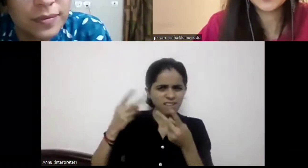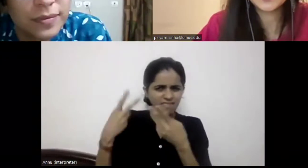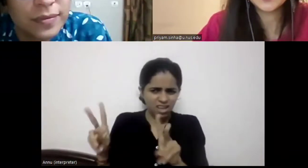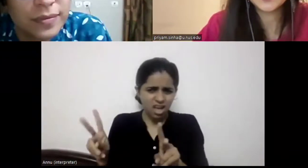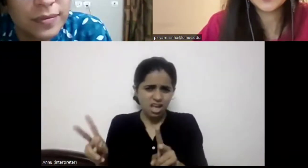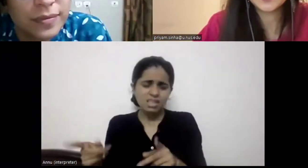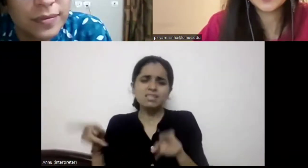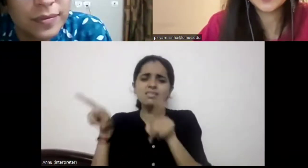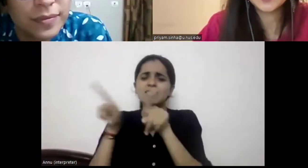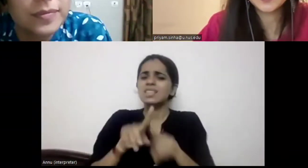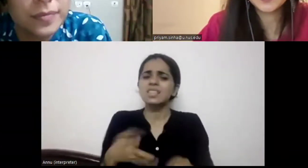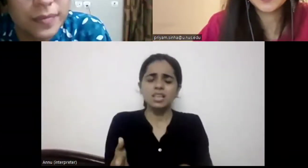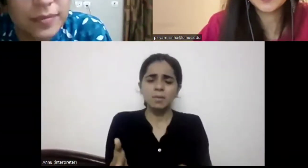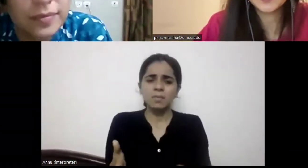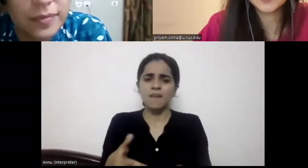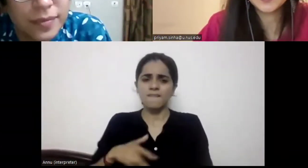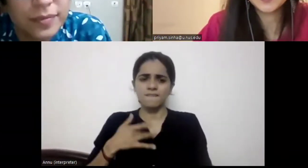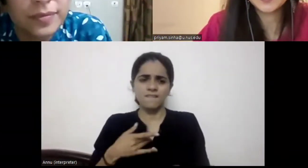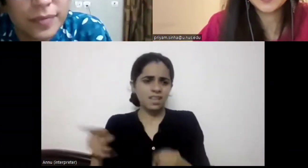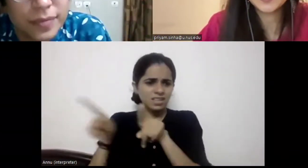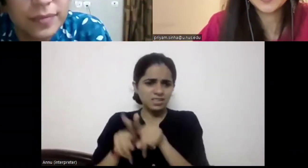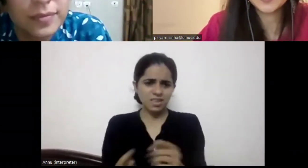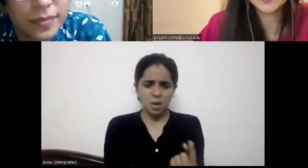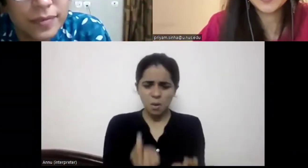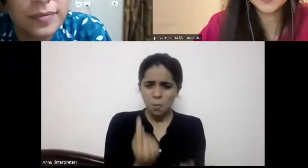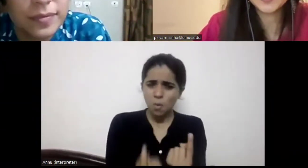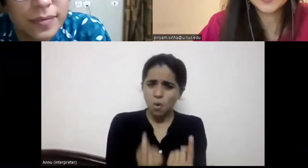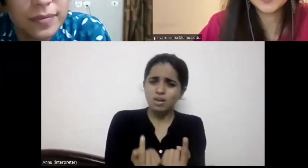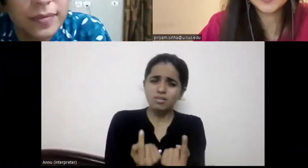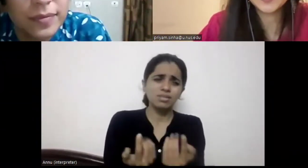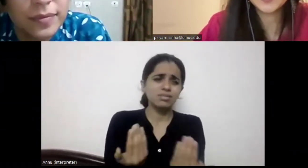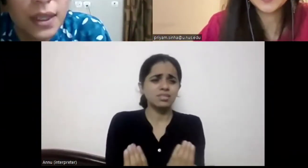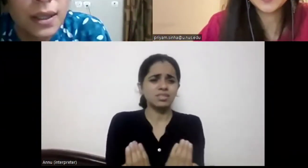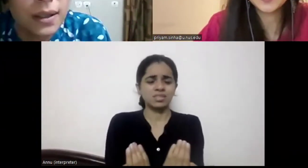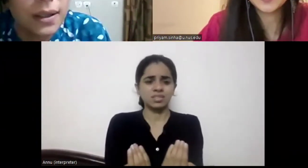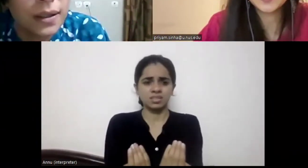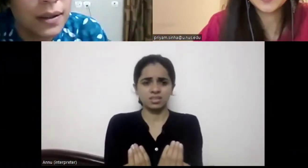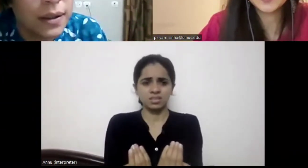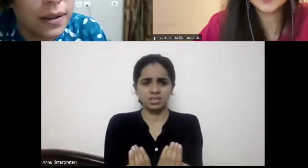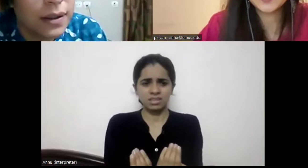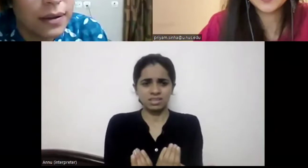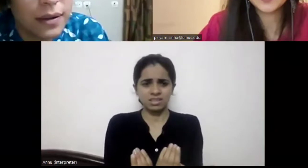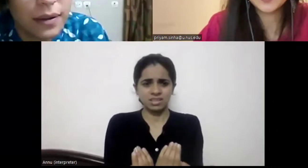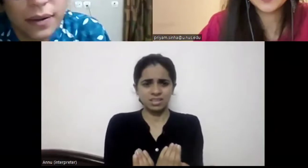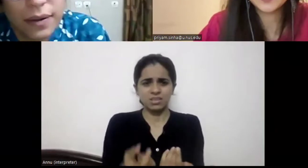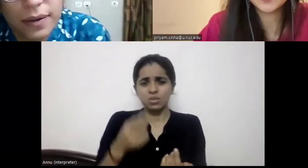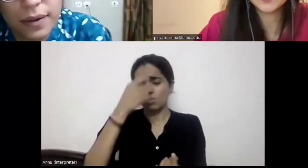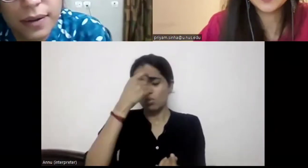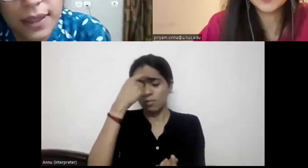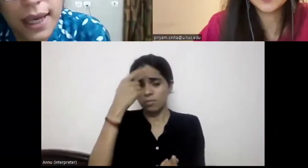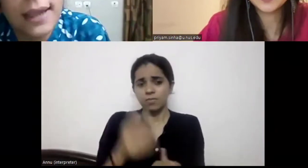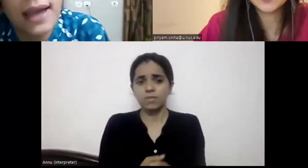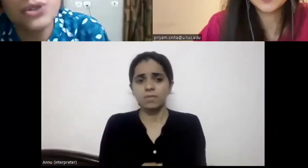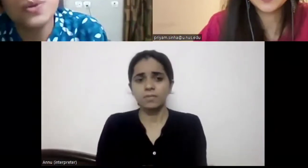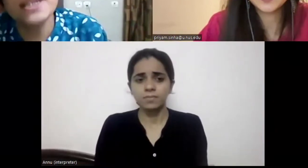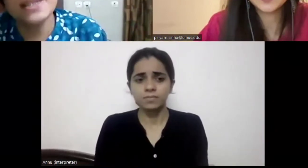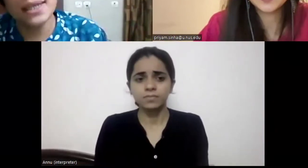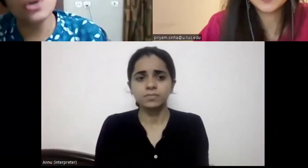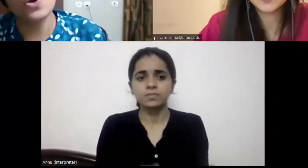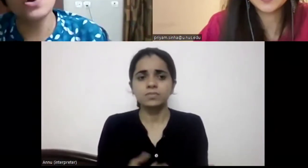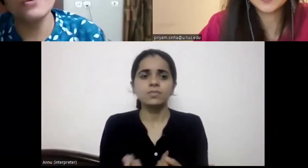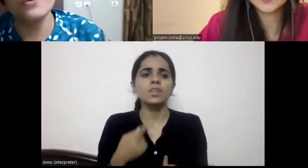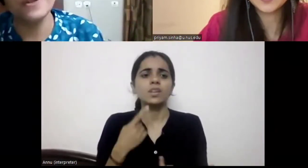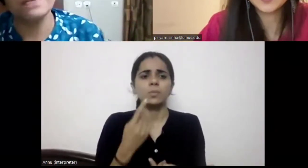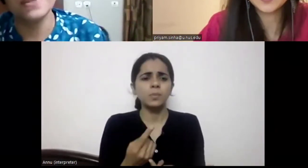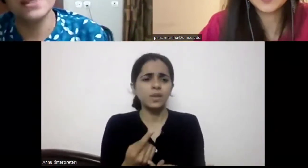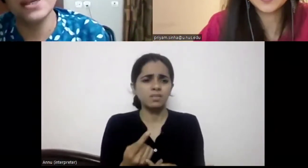disabled person, right? Because there's a politics of privilege going on here, which is very problematic. That you can see